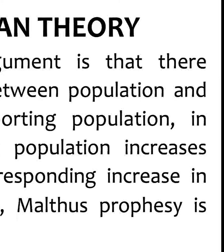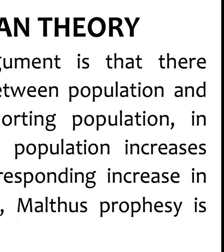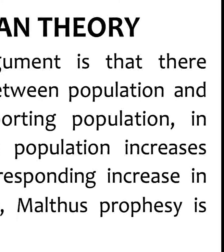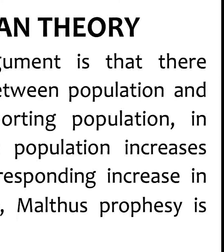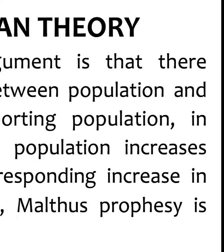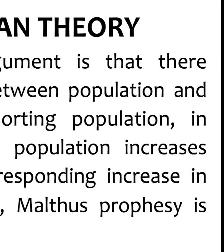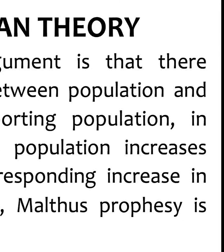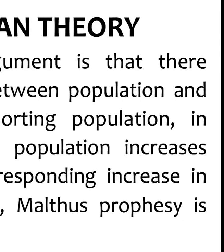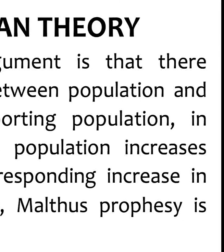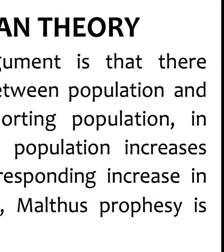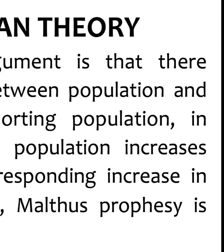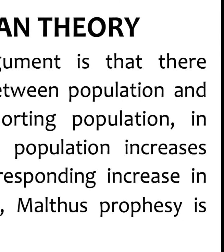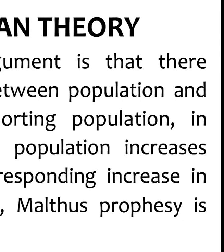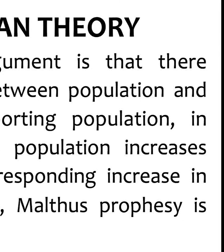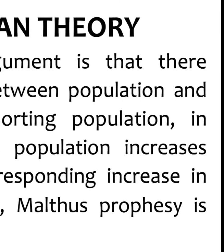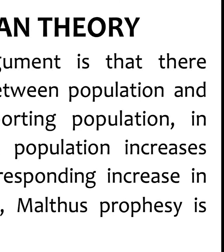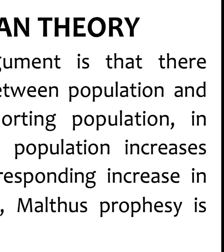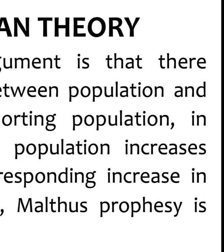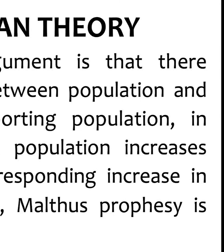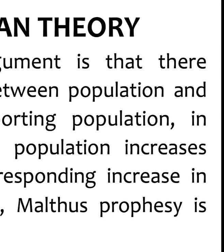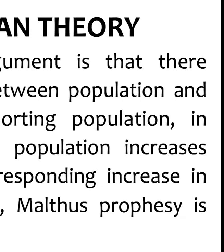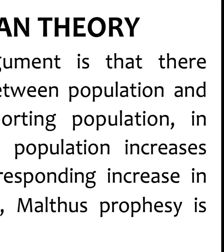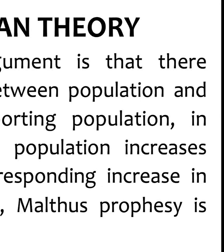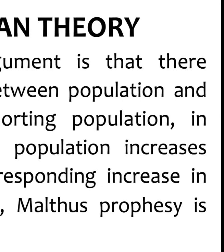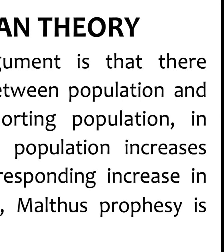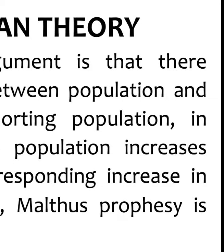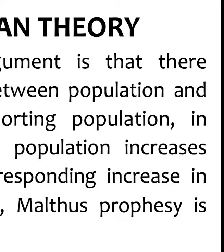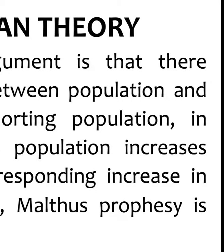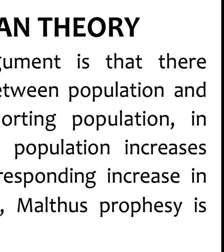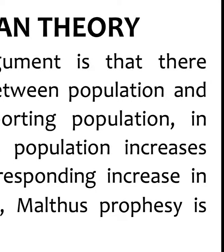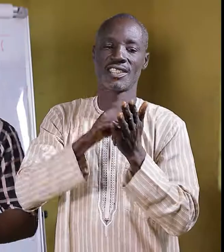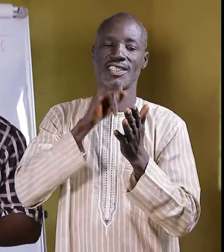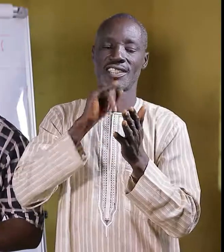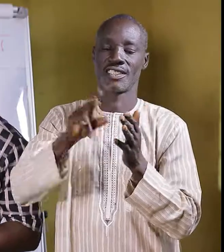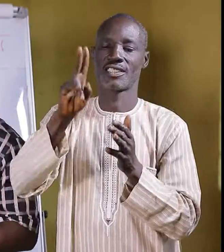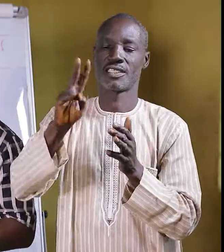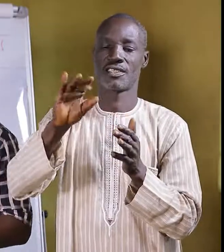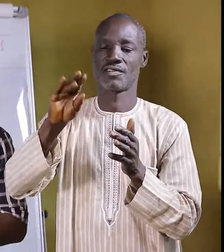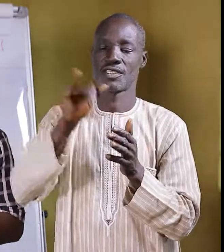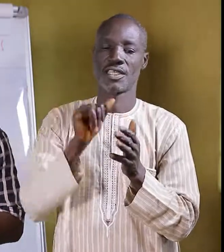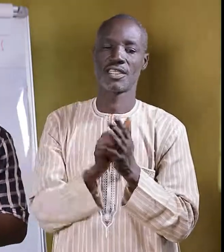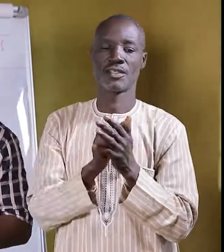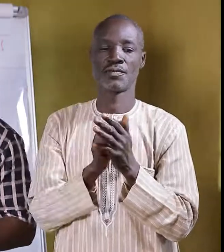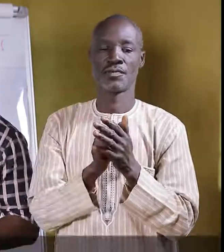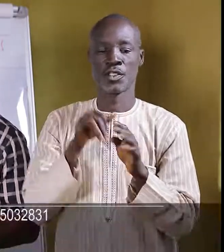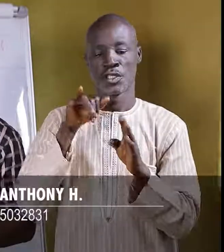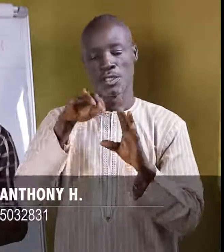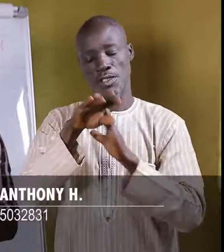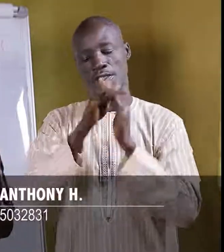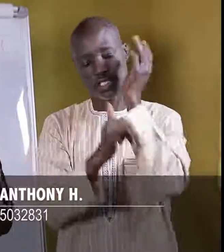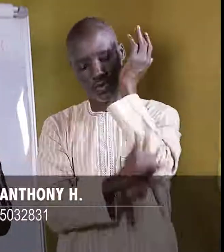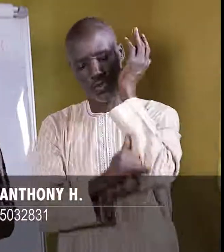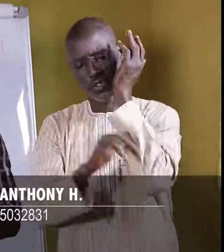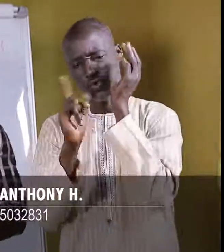agriculture, the Malthus prophecy is said to be vindicated. That's what we are saying, is that in countries